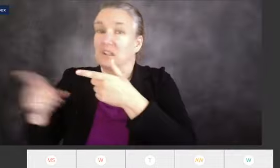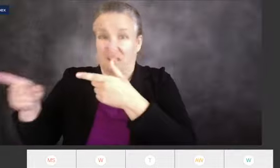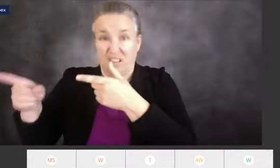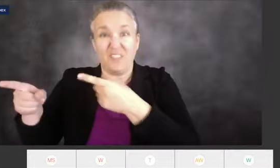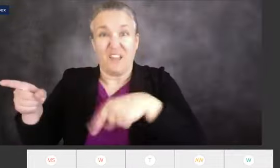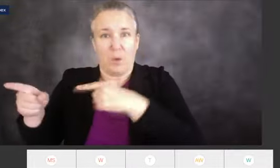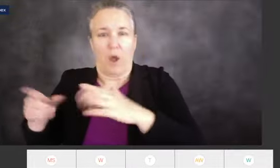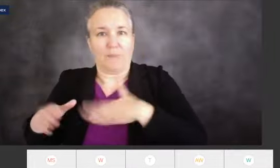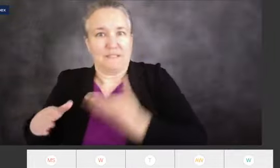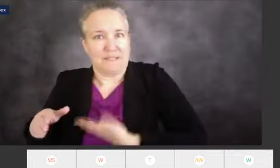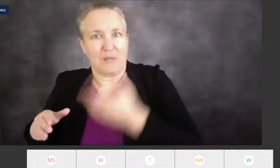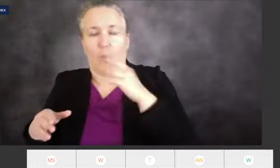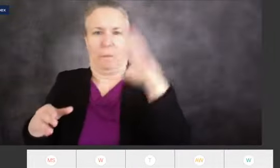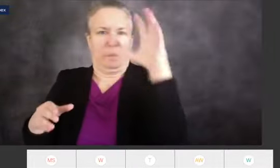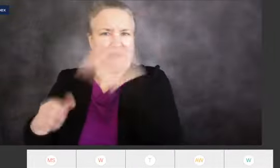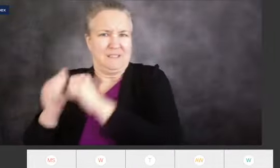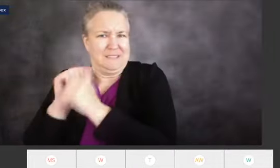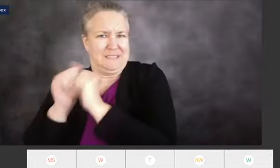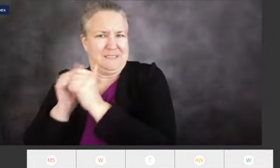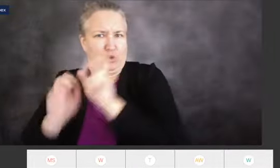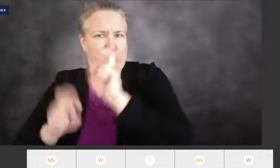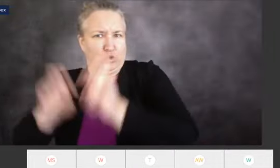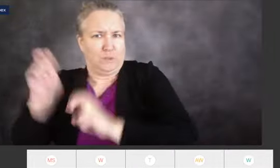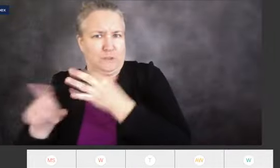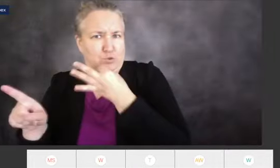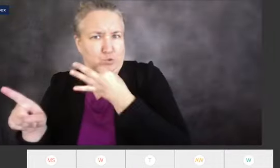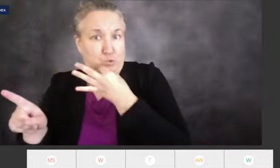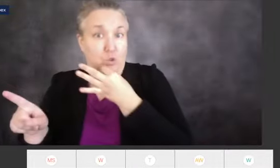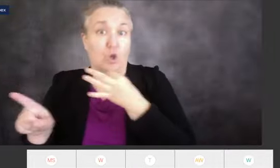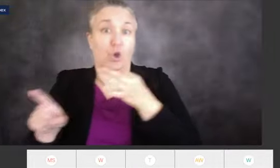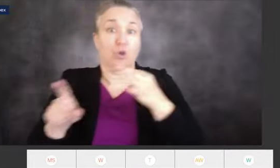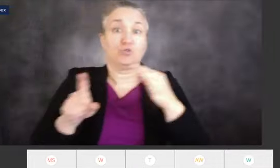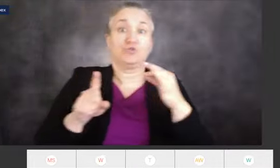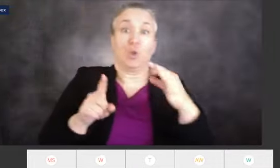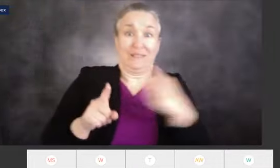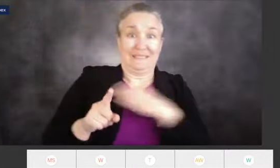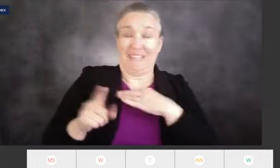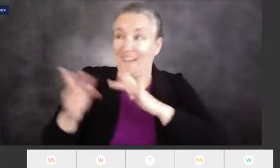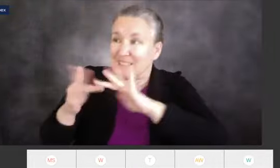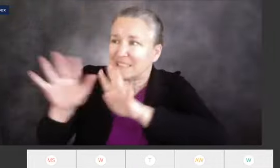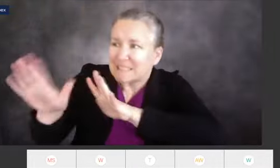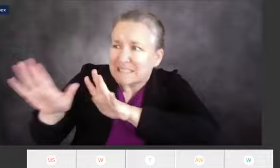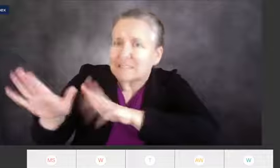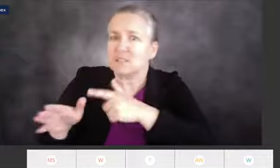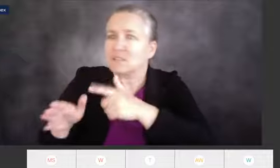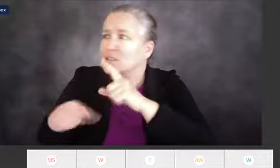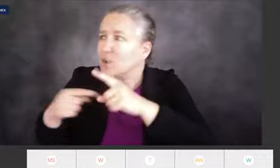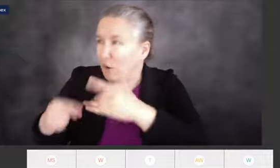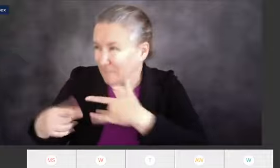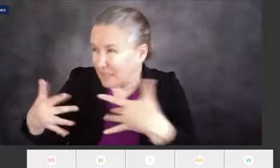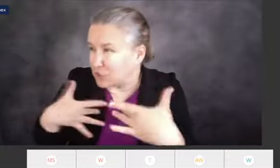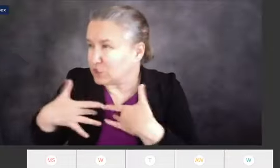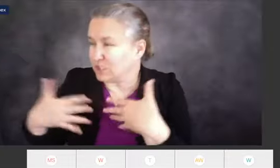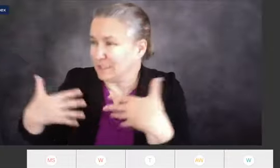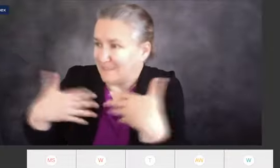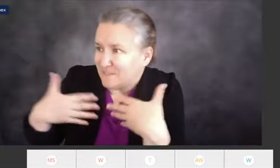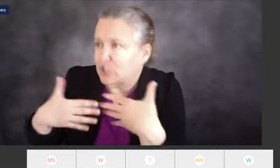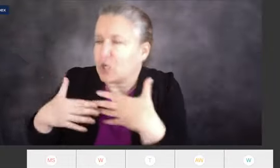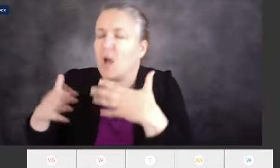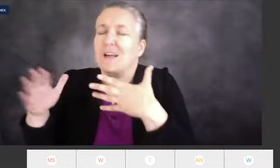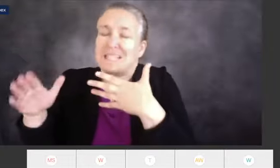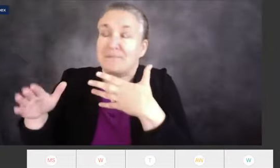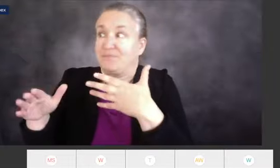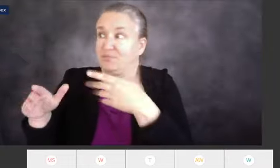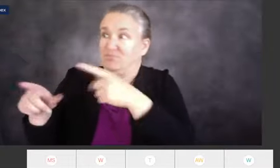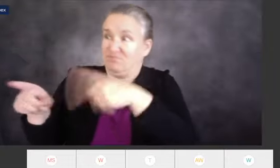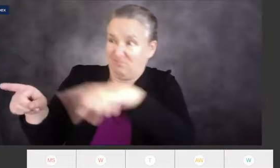tournament. The tracer talked to the mom and the teen regarding their fears, and they decided to call this time that the teen had